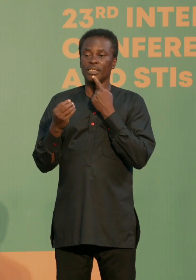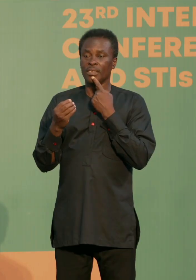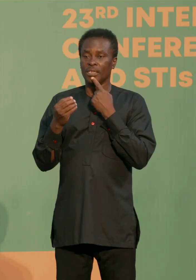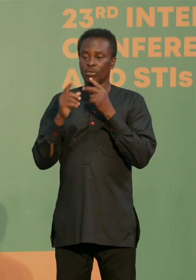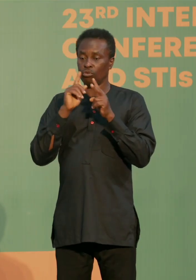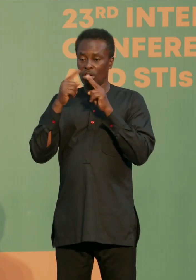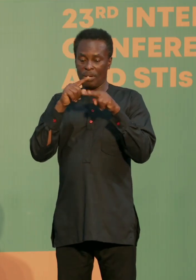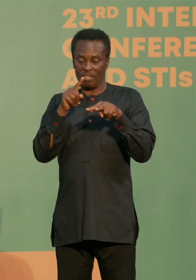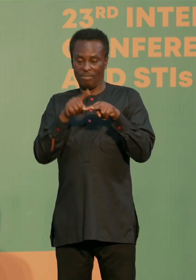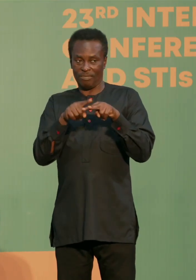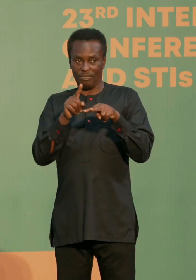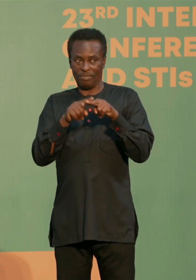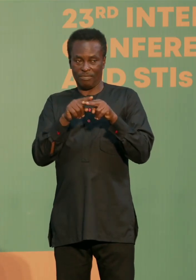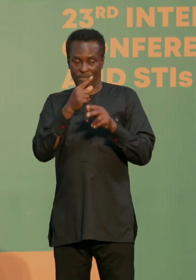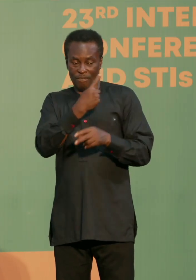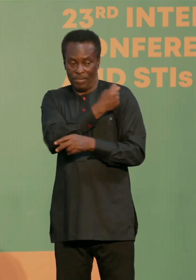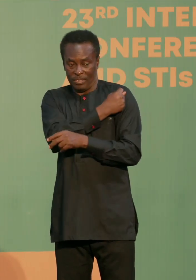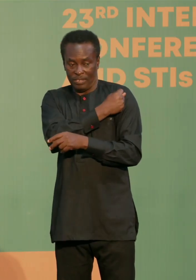HPV vaccine,